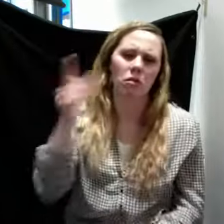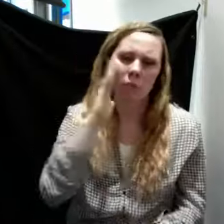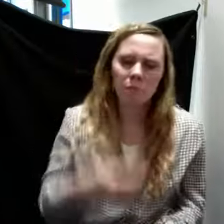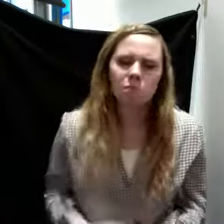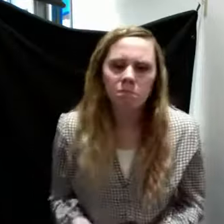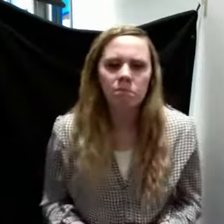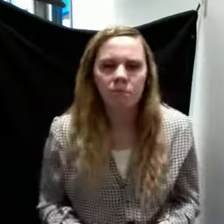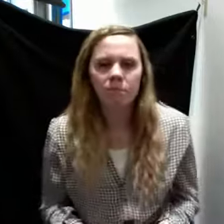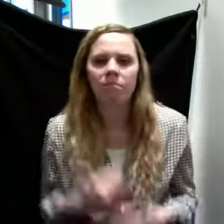Next one.